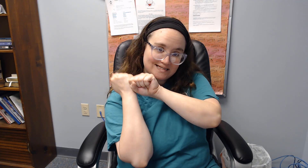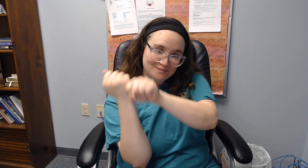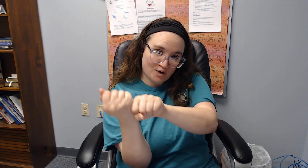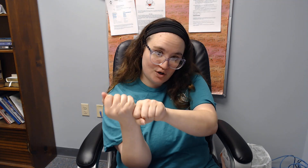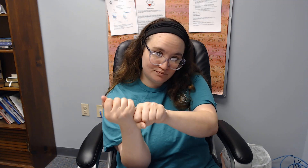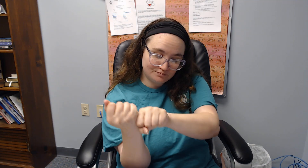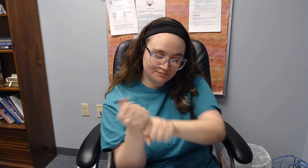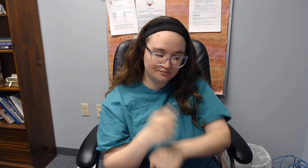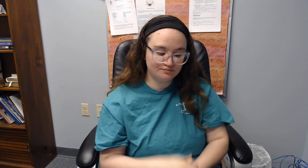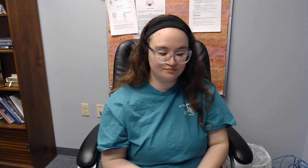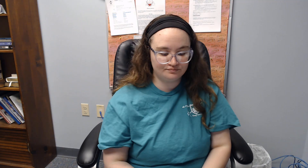Baseball.